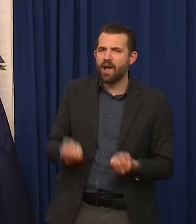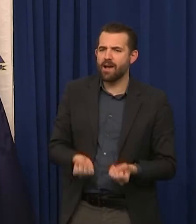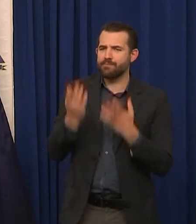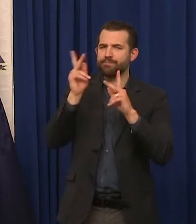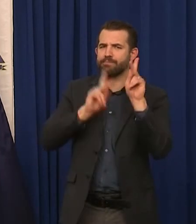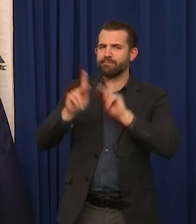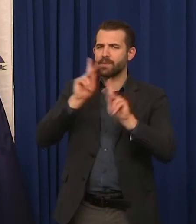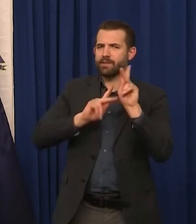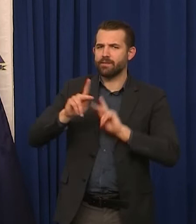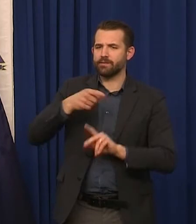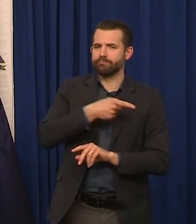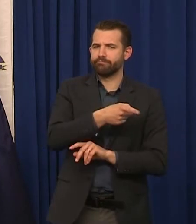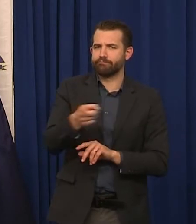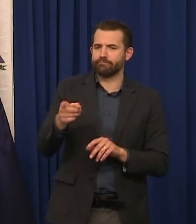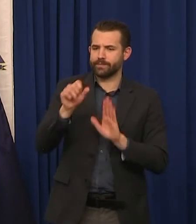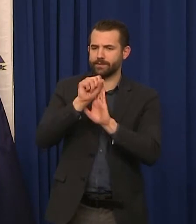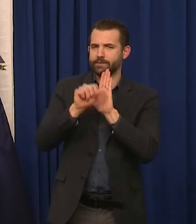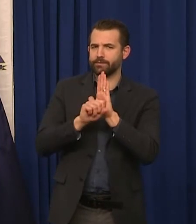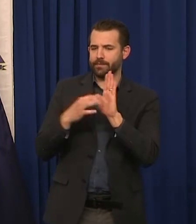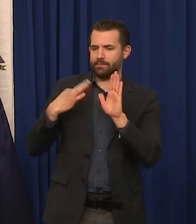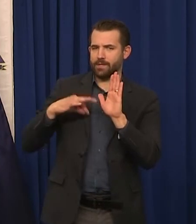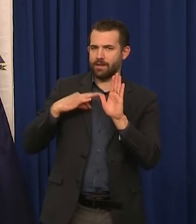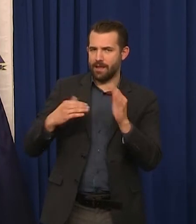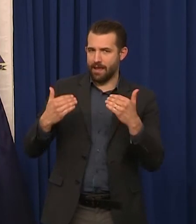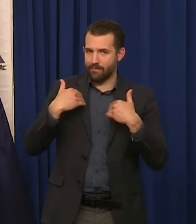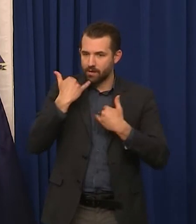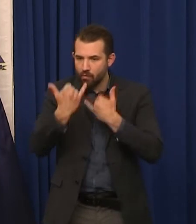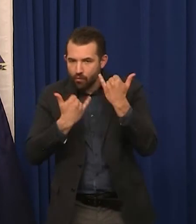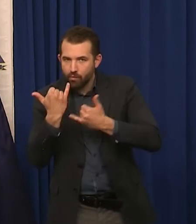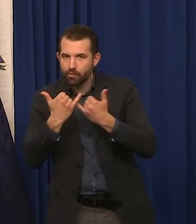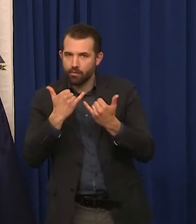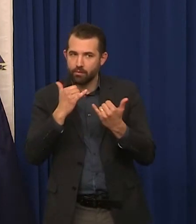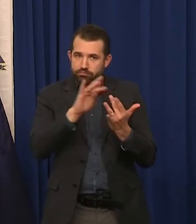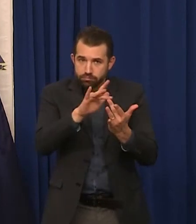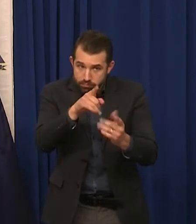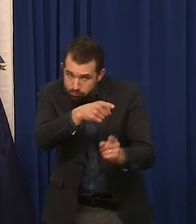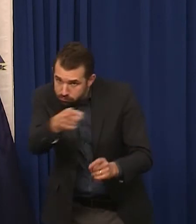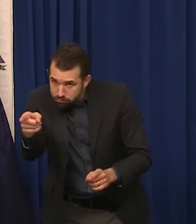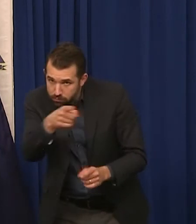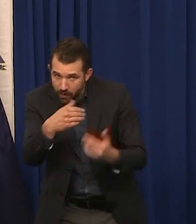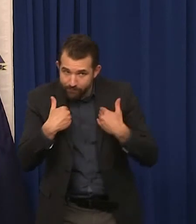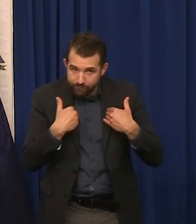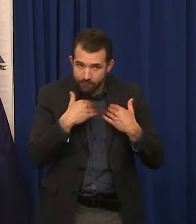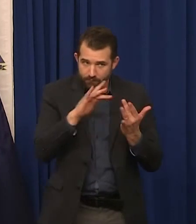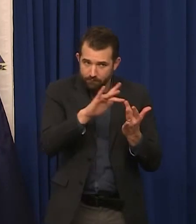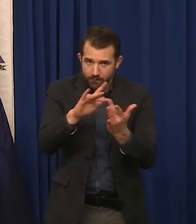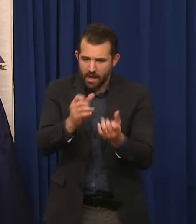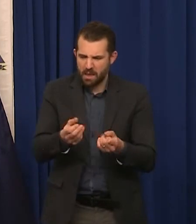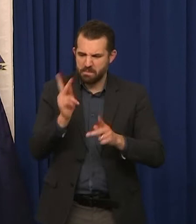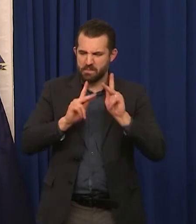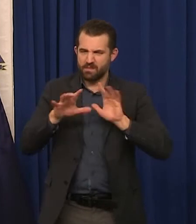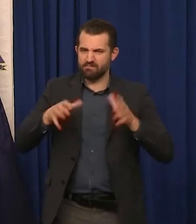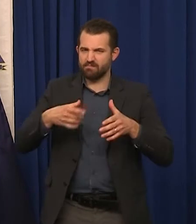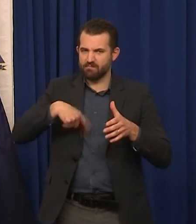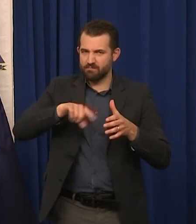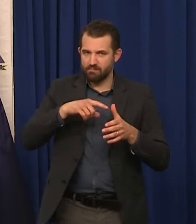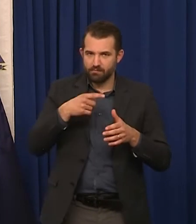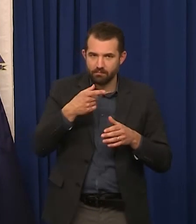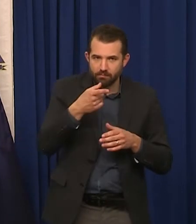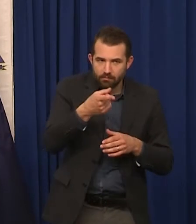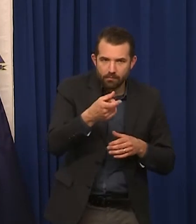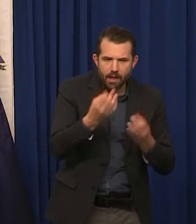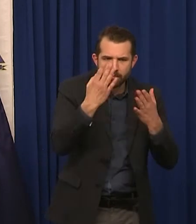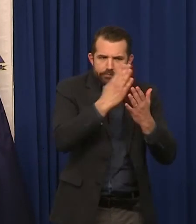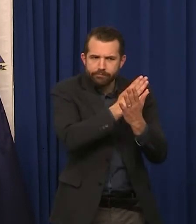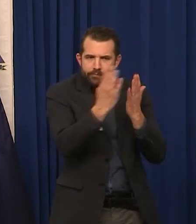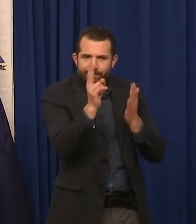contact tracing. And also, if you could sort of explain the methodology behind the number of people who are